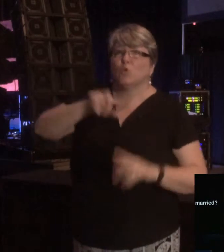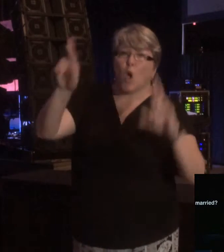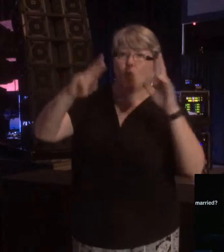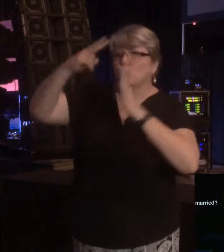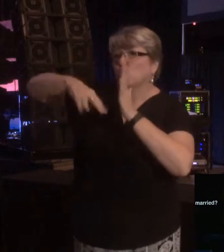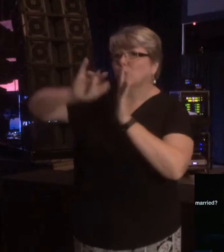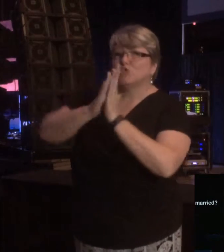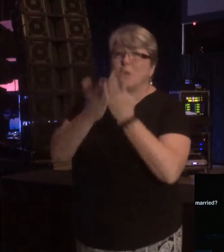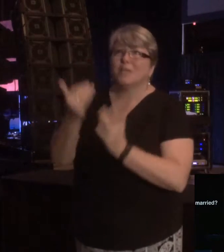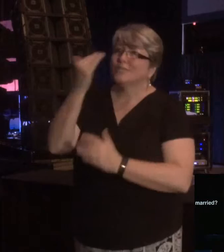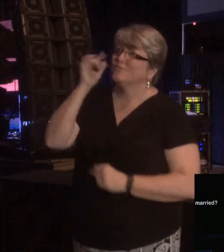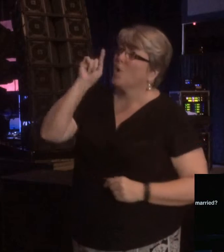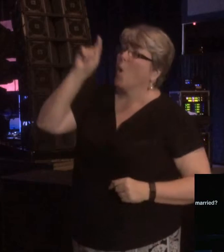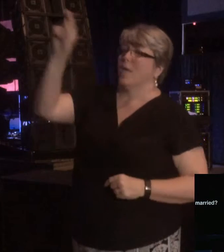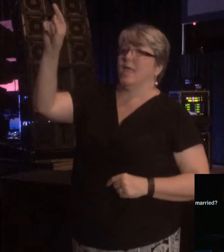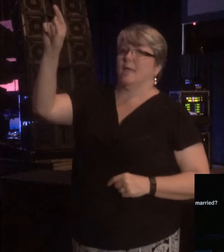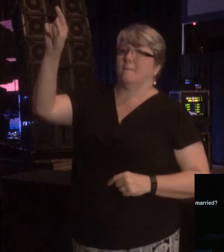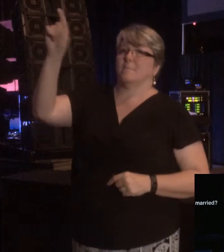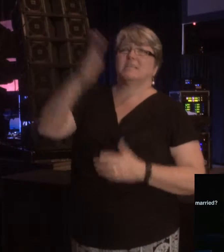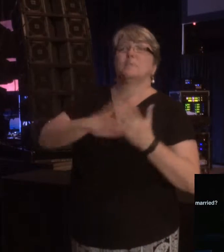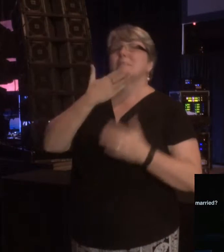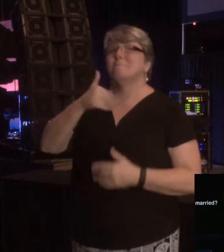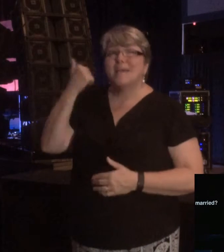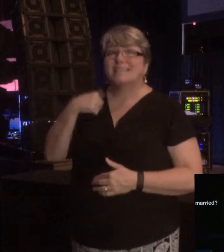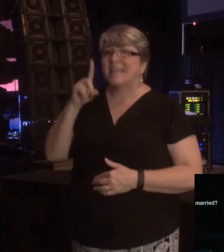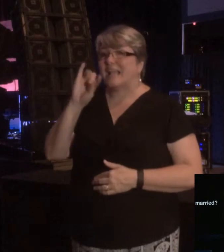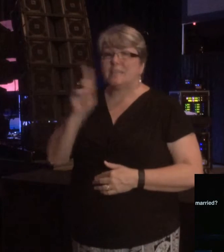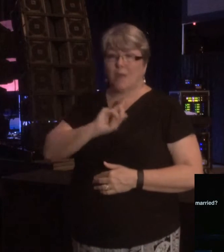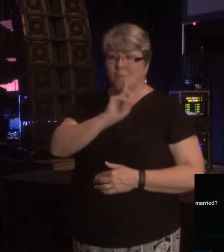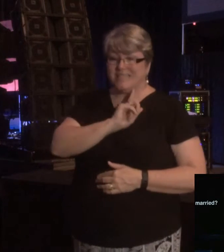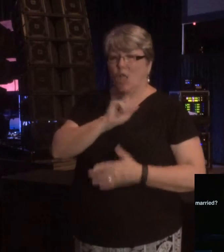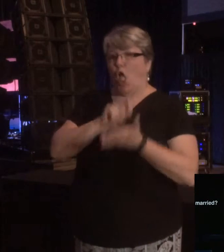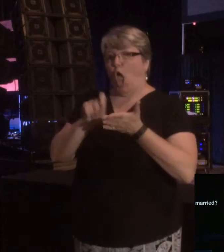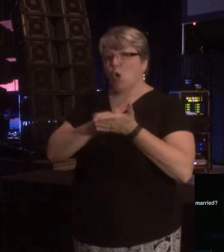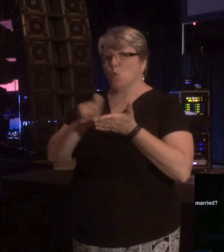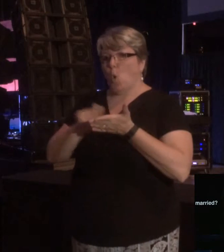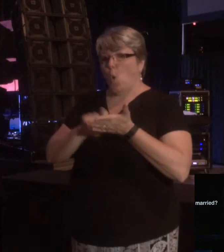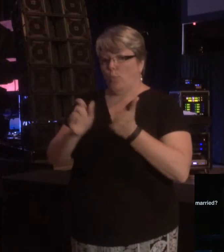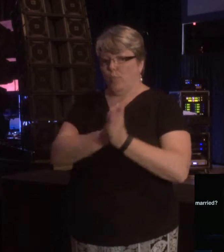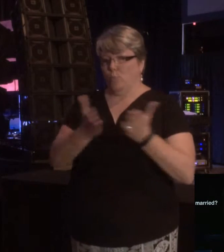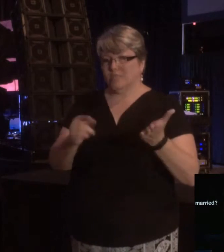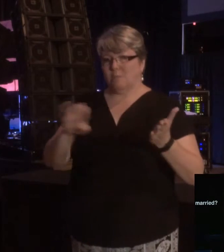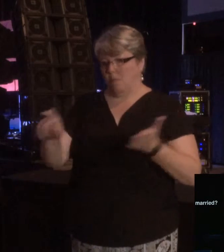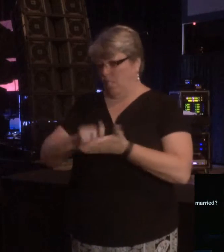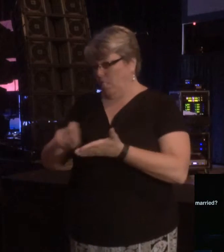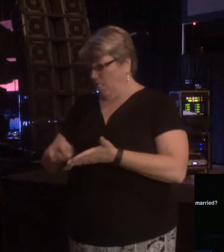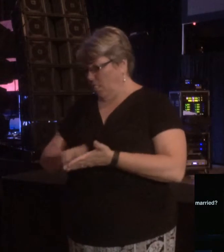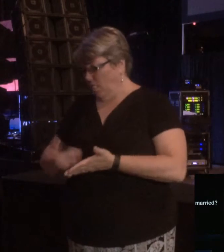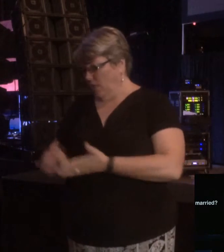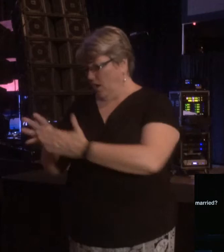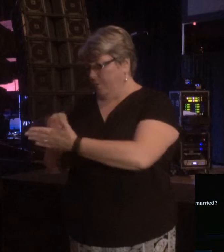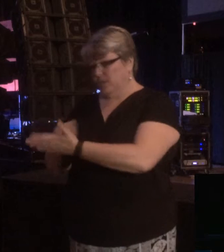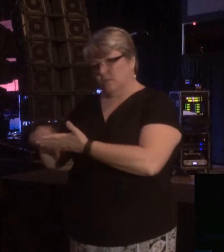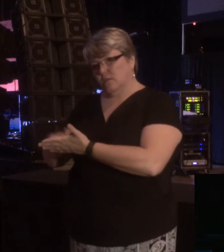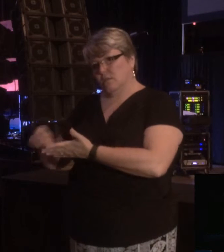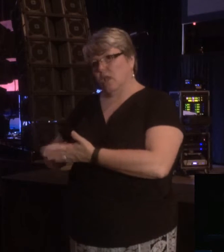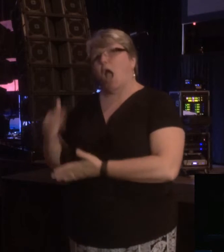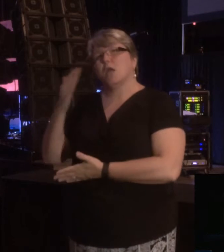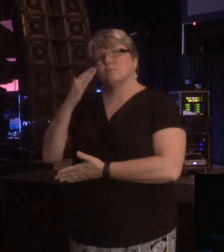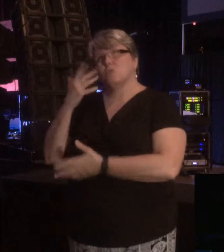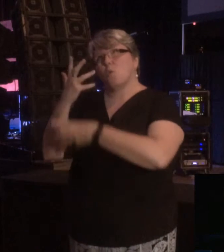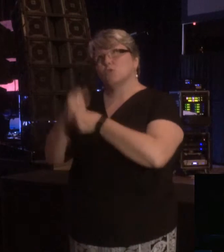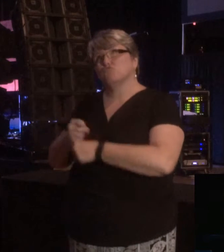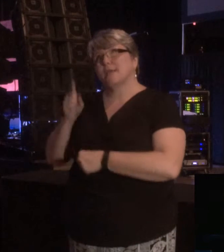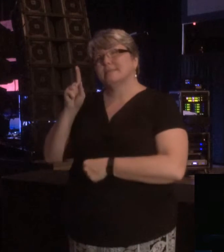immorality, that each of you possess his vessel with honor. And when you find in yourself the ability to do that, I can possess my life with